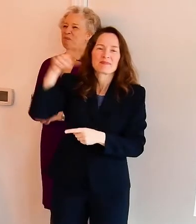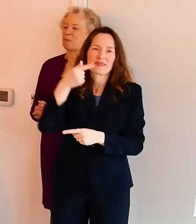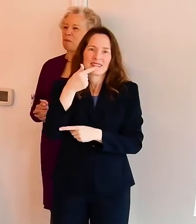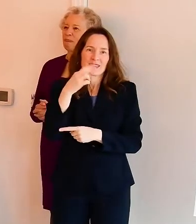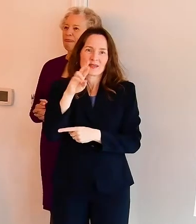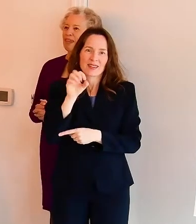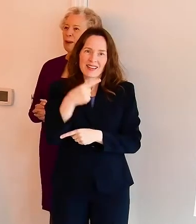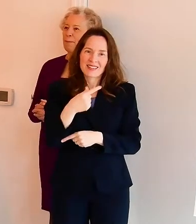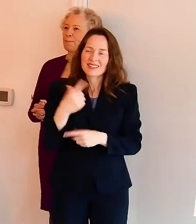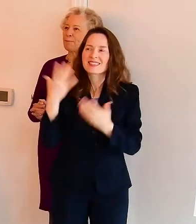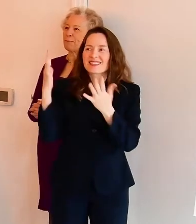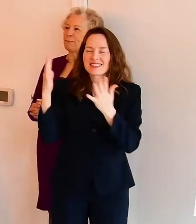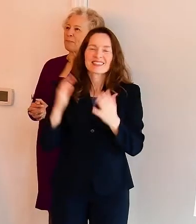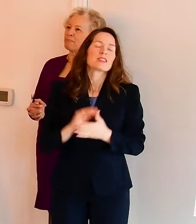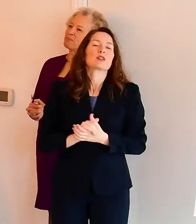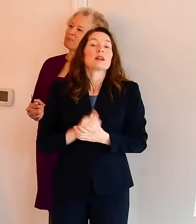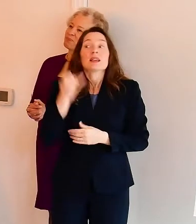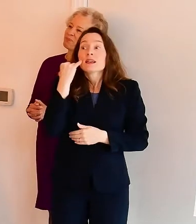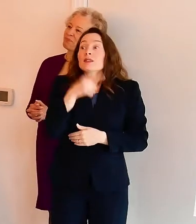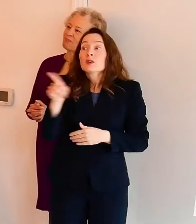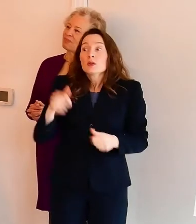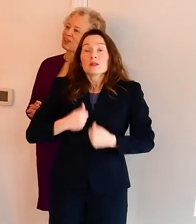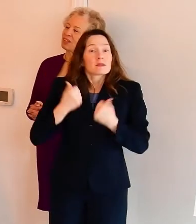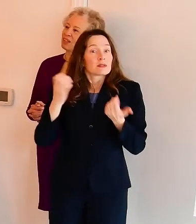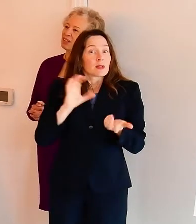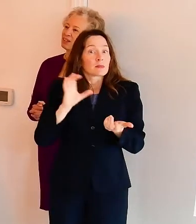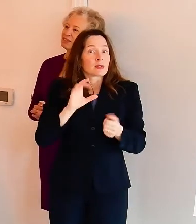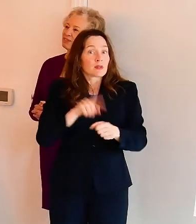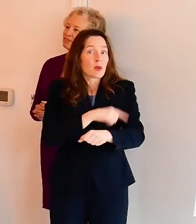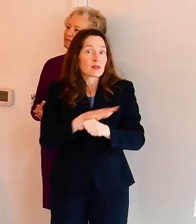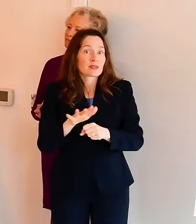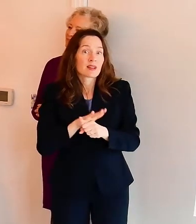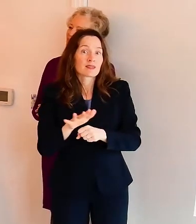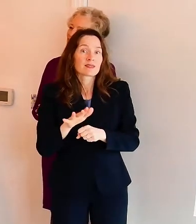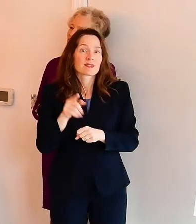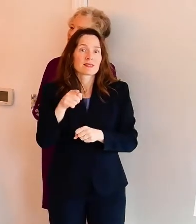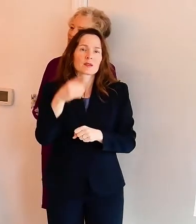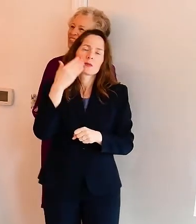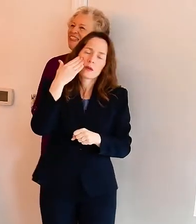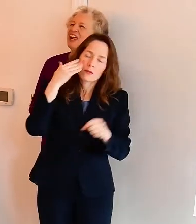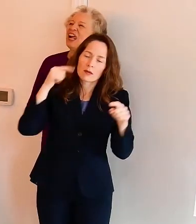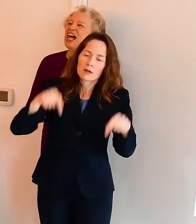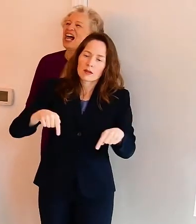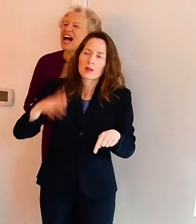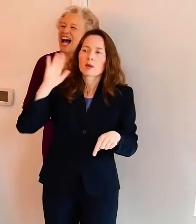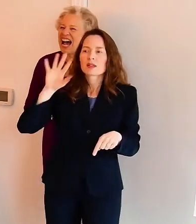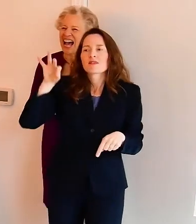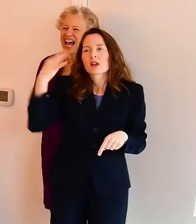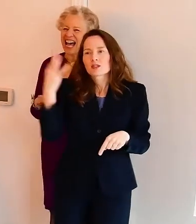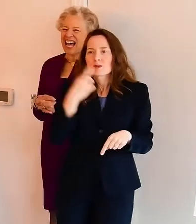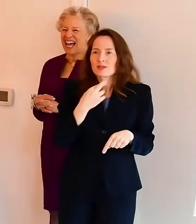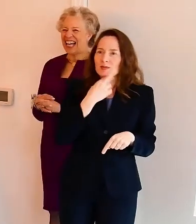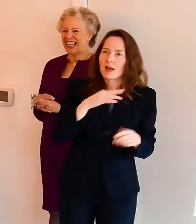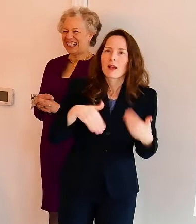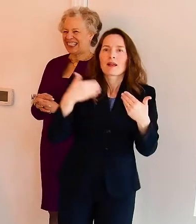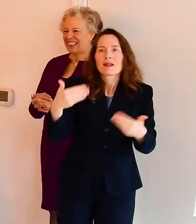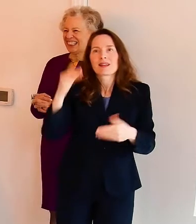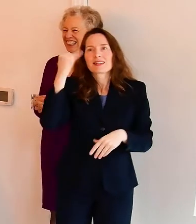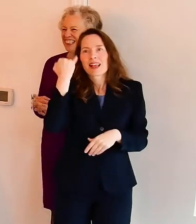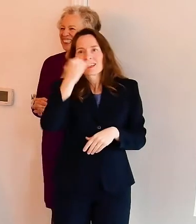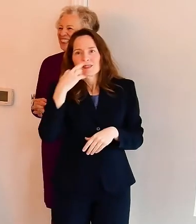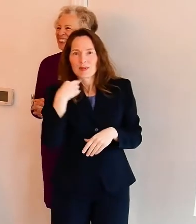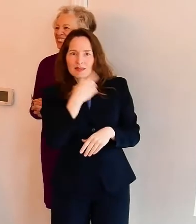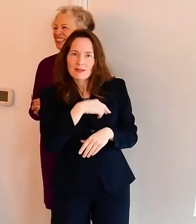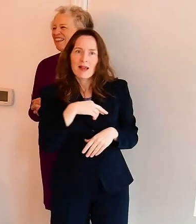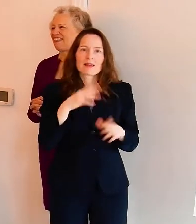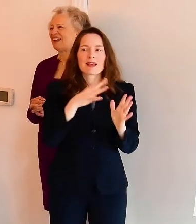if you've been in Columbia long enough, you know this has been the French, and then the Italian, and then the hibachi, and then the... So we did a